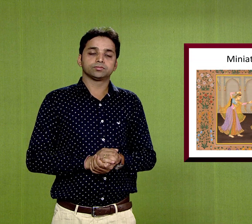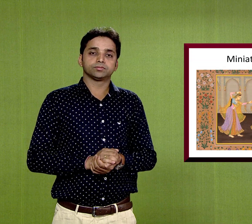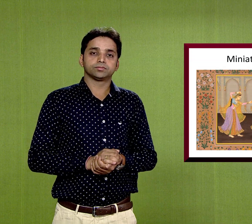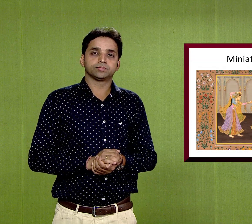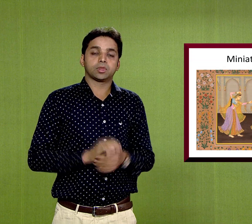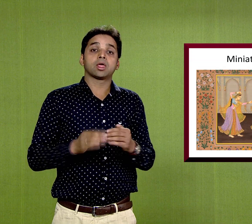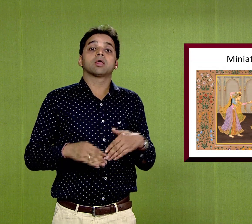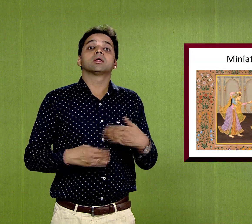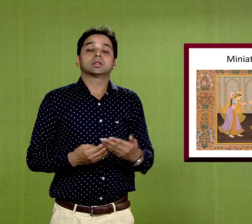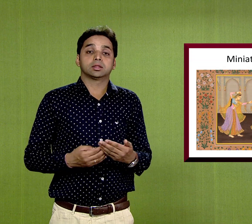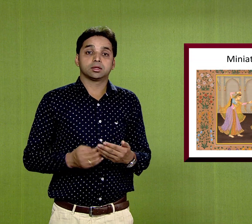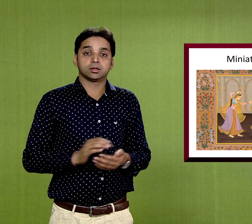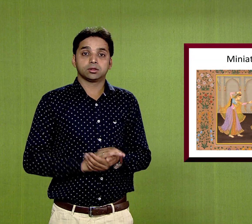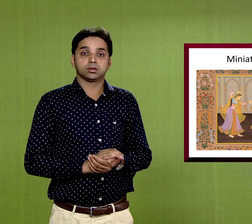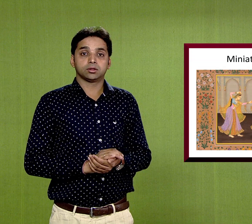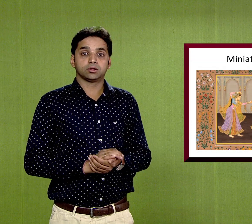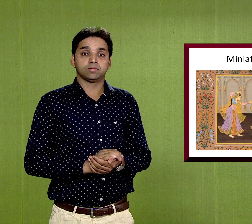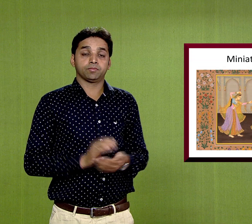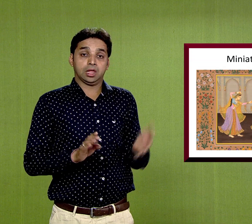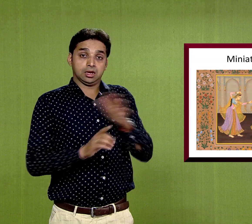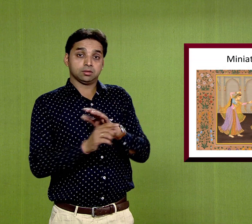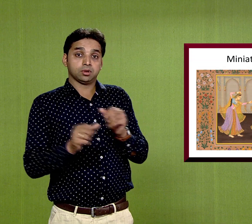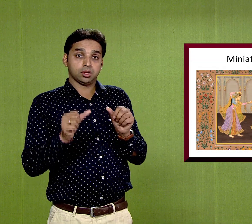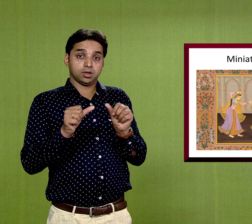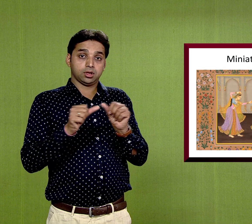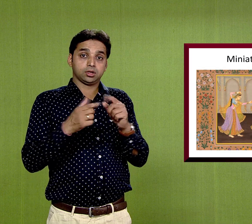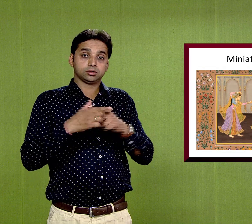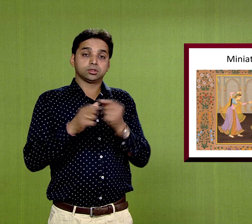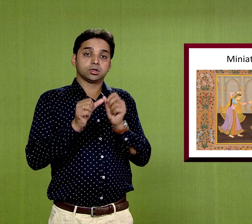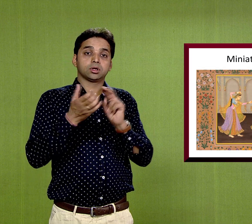They resemble the Ajanta style,